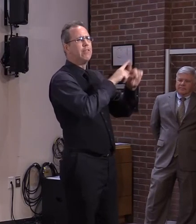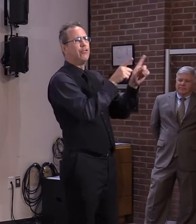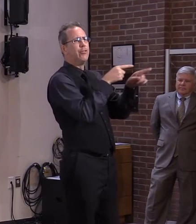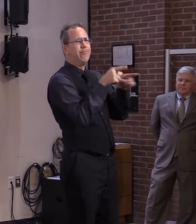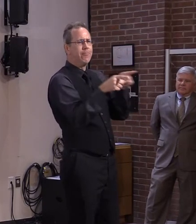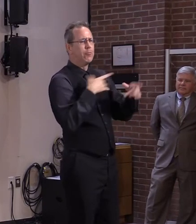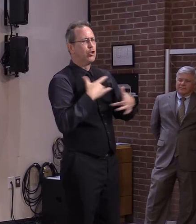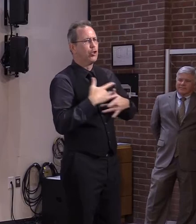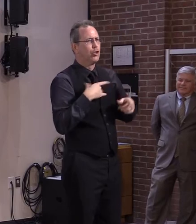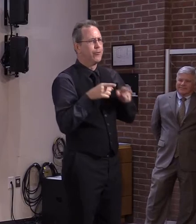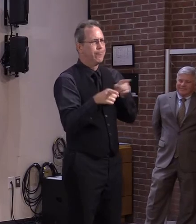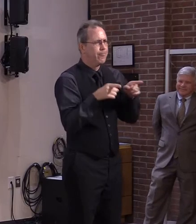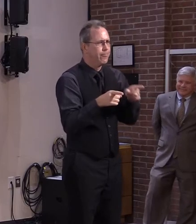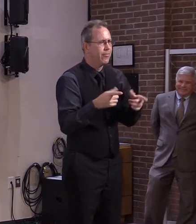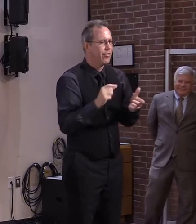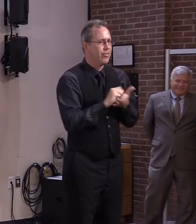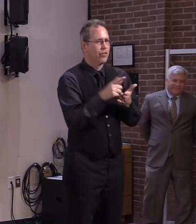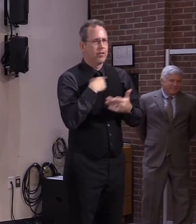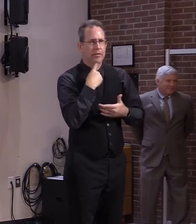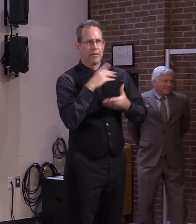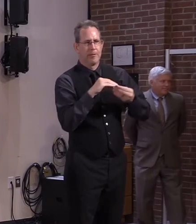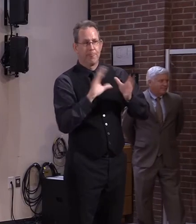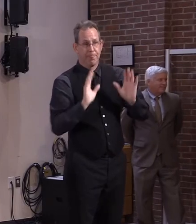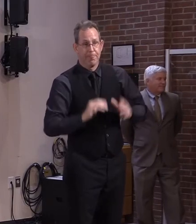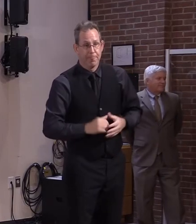Short and sweet. Thank you, Governor.